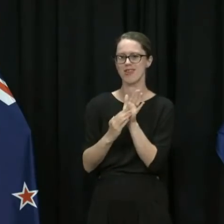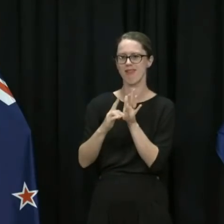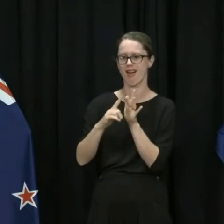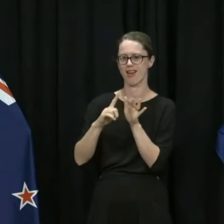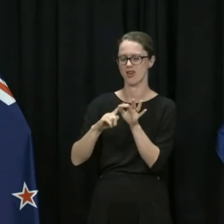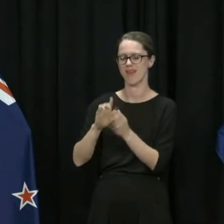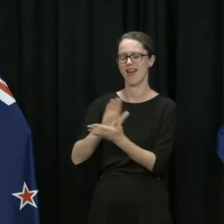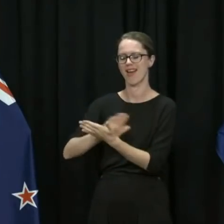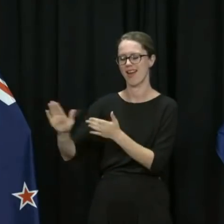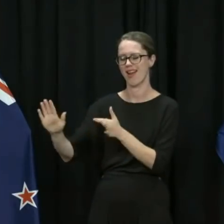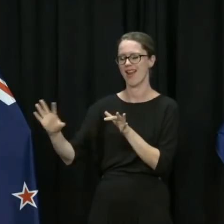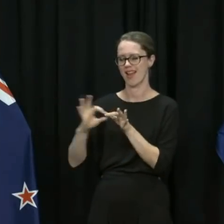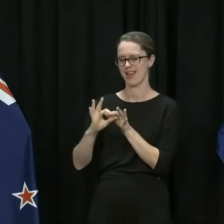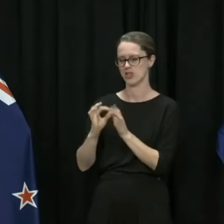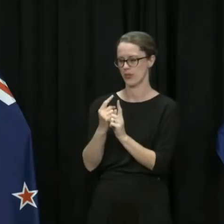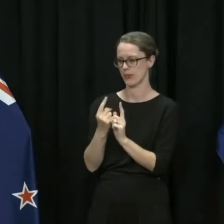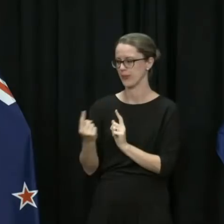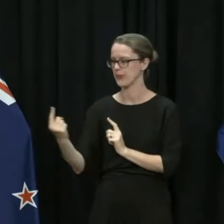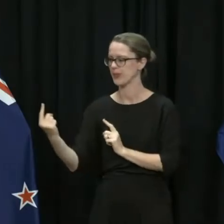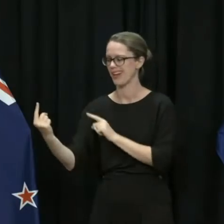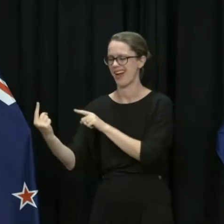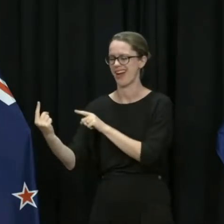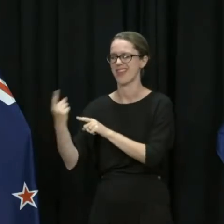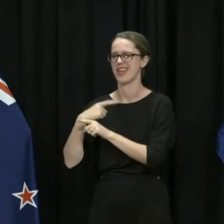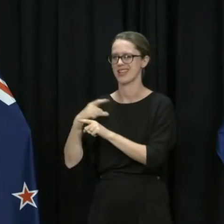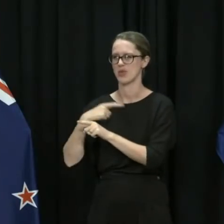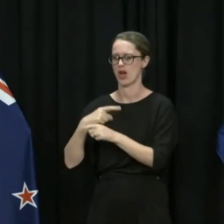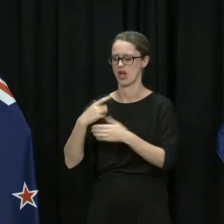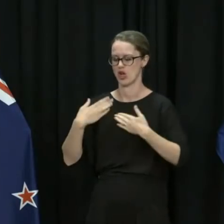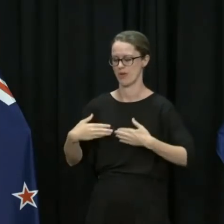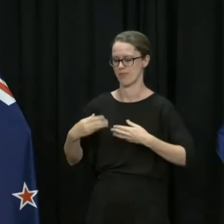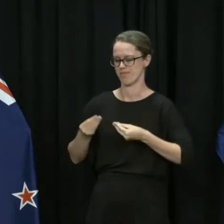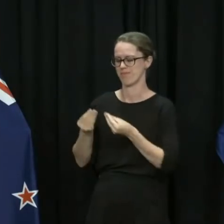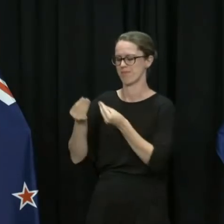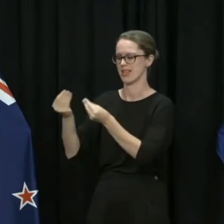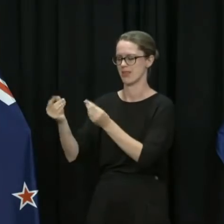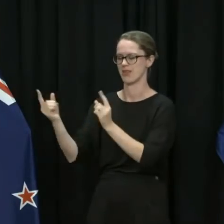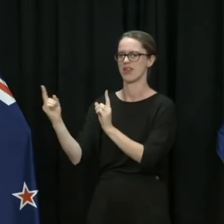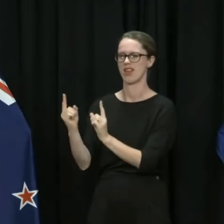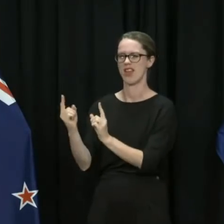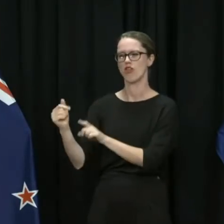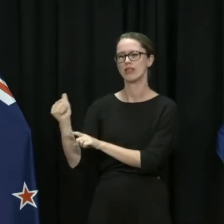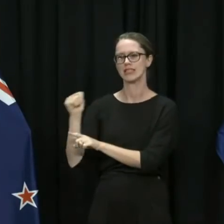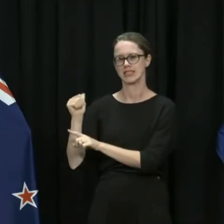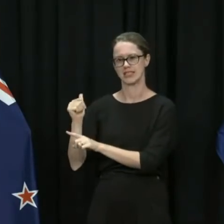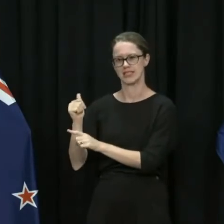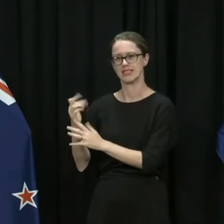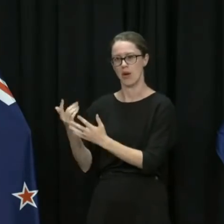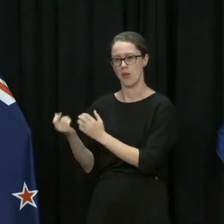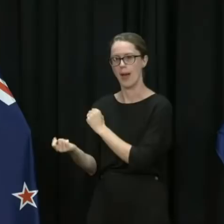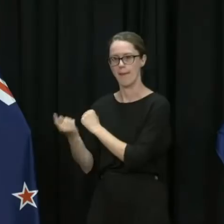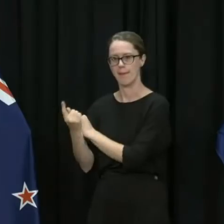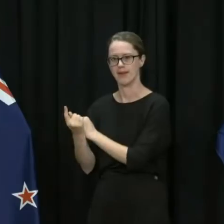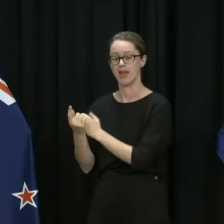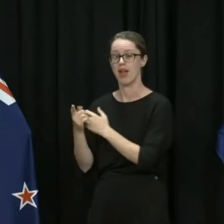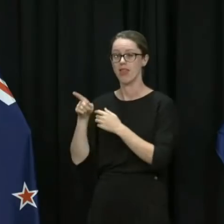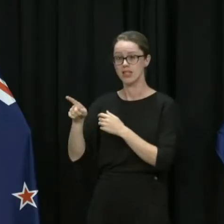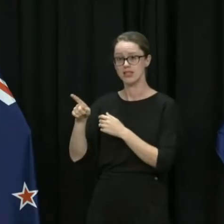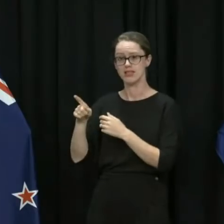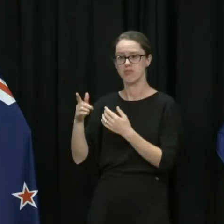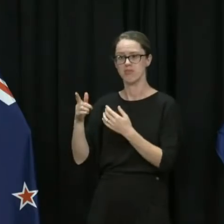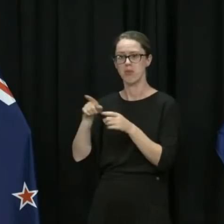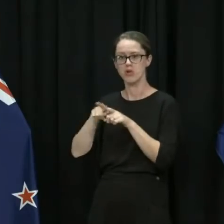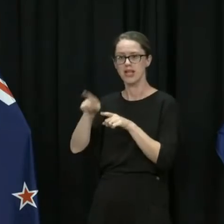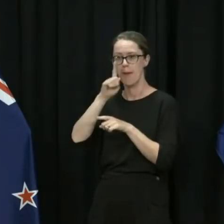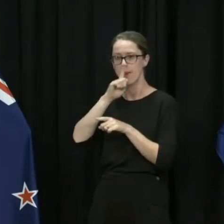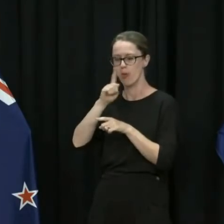facilities, and a very clear sense that there's likely to have been human-to-human transmission. That's the most likely way that people become